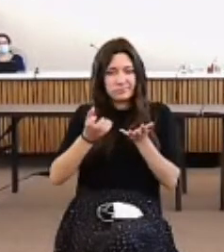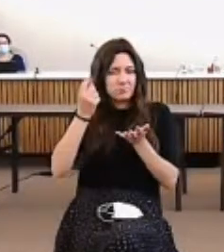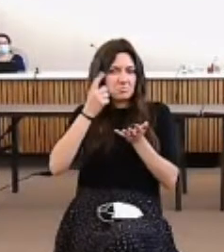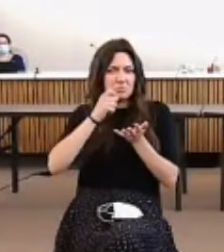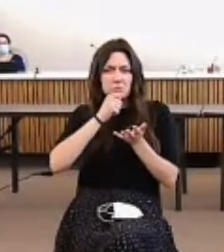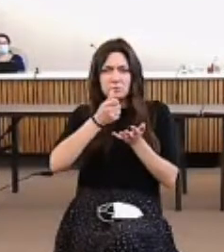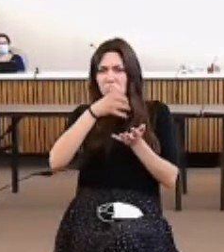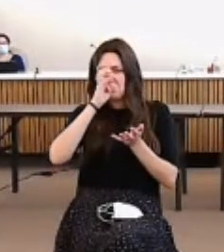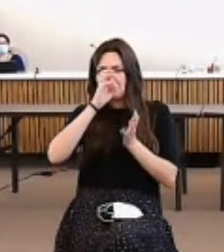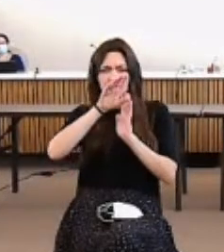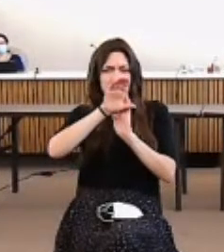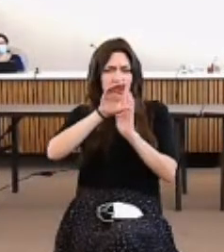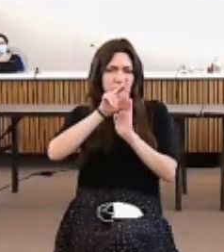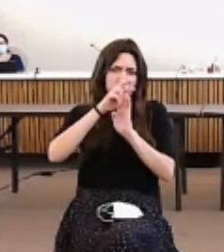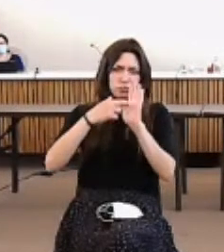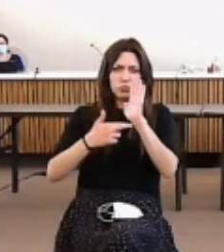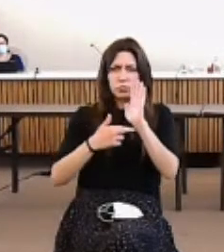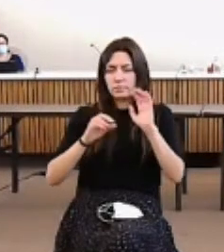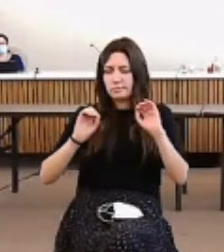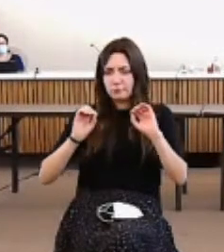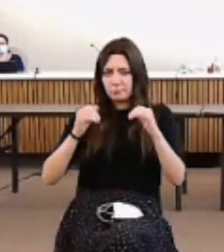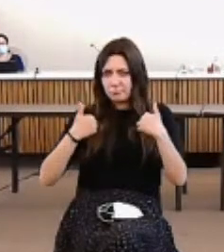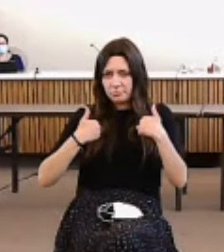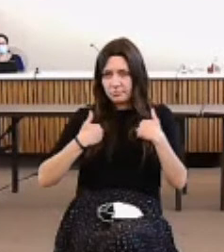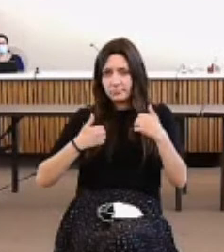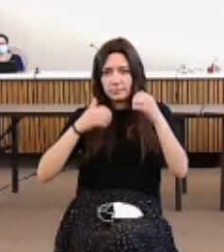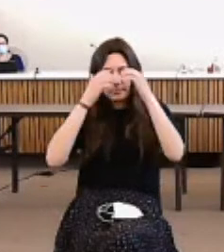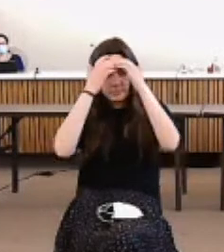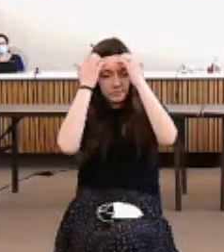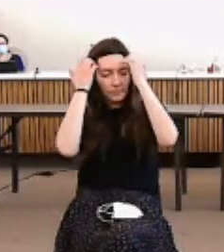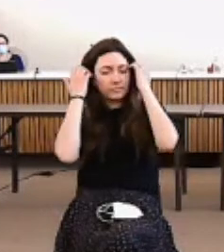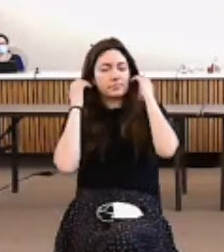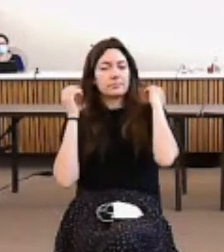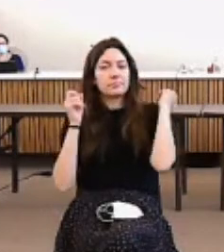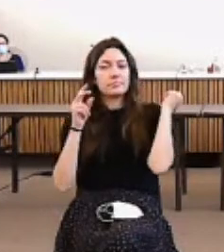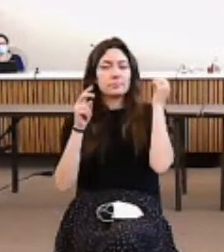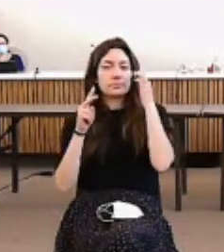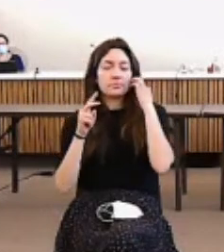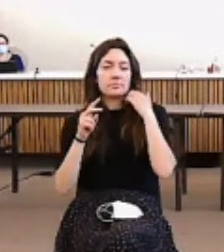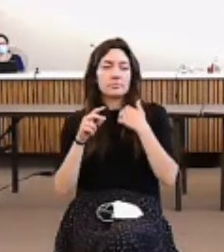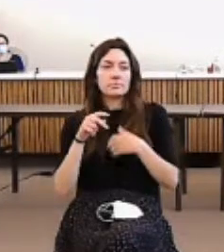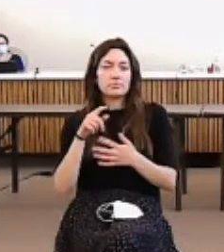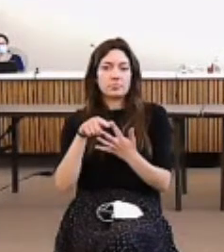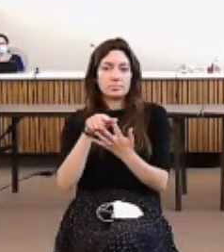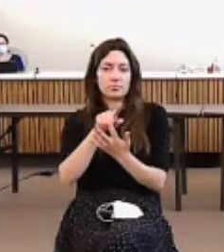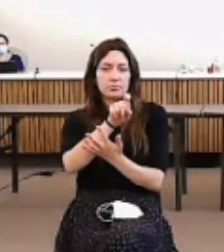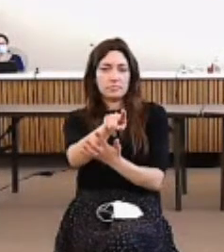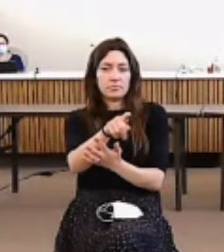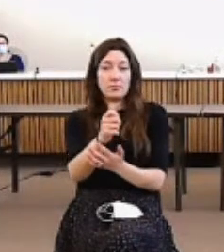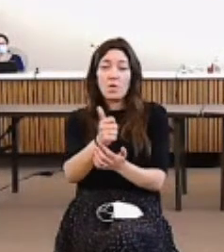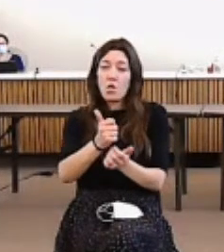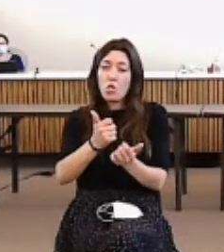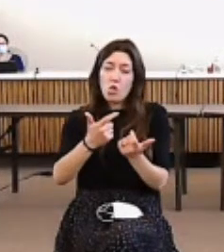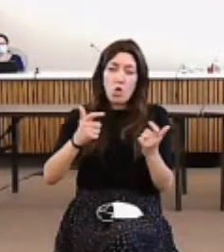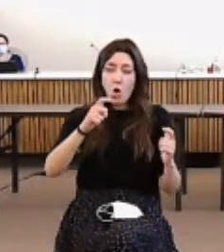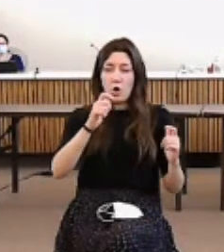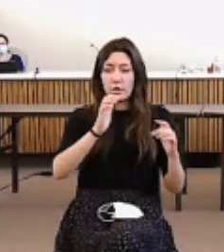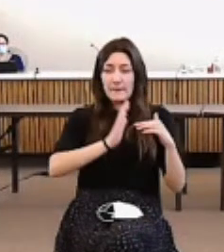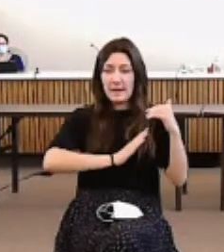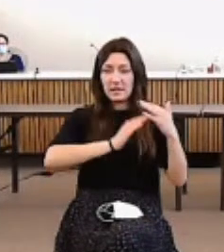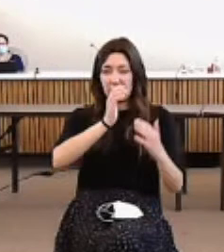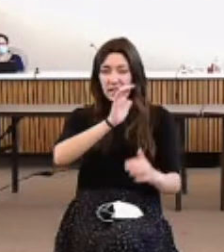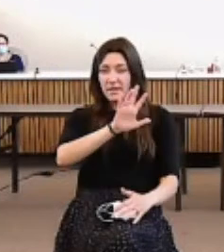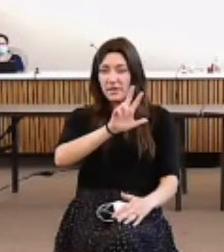strict criteria. On And the that. largest building that's 53 feet without the steeple, that's more